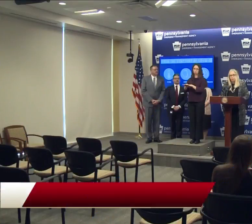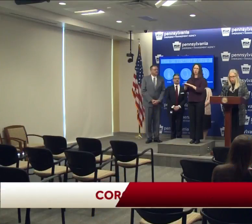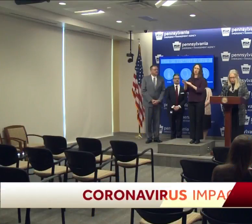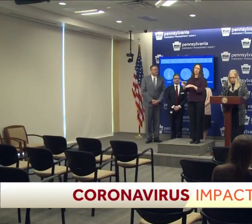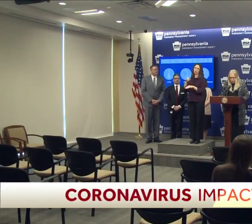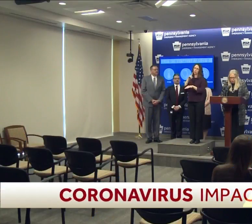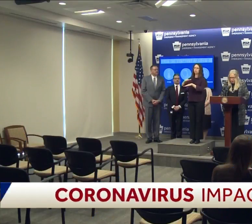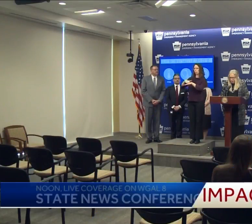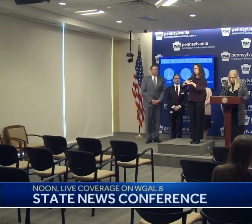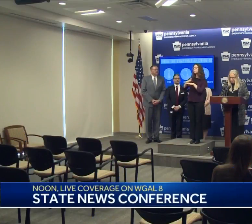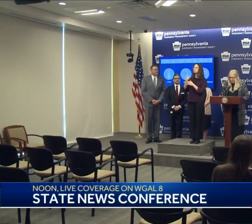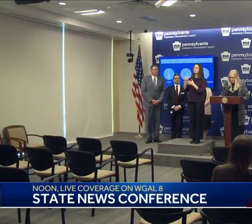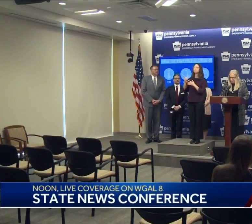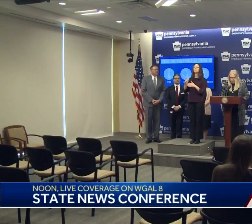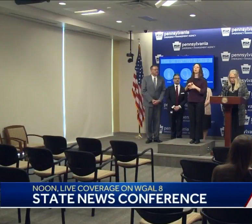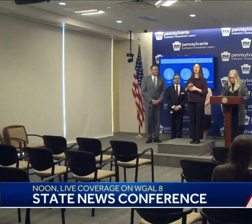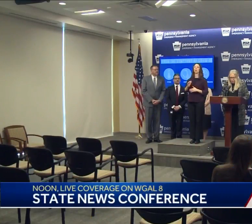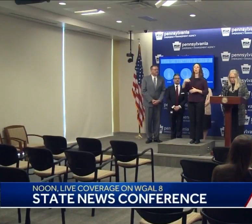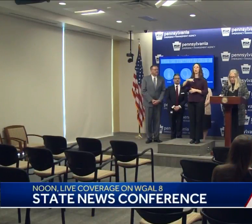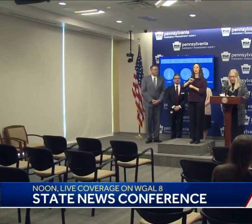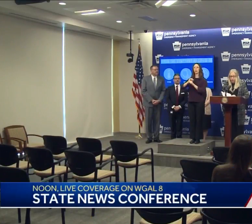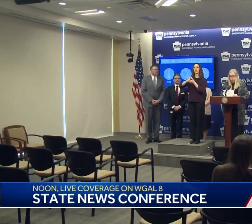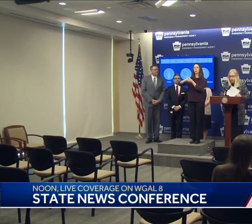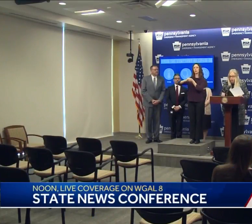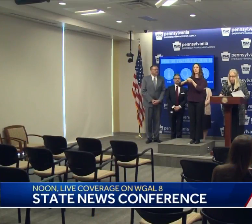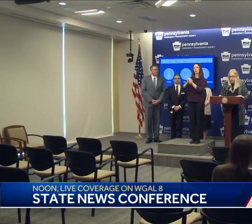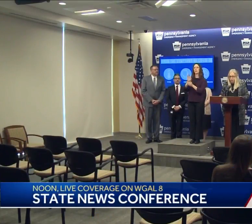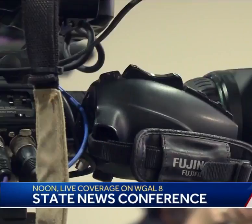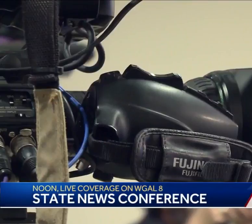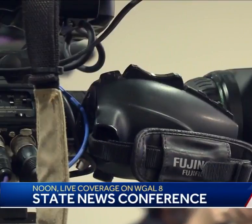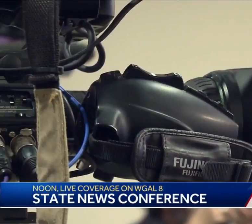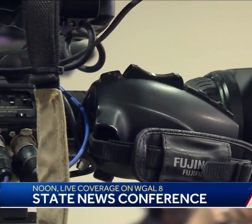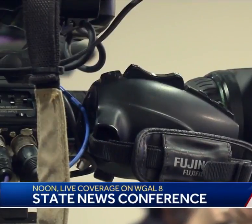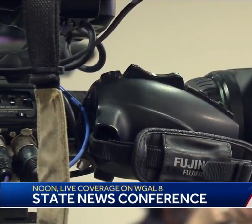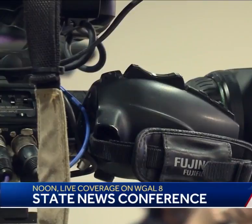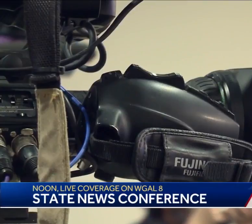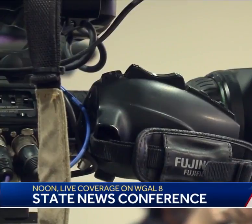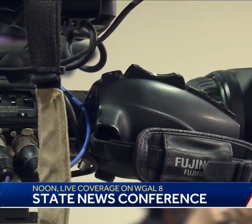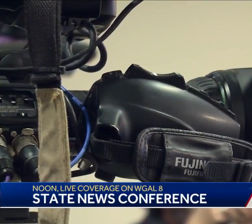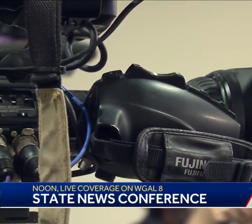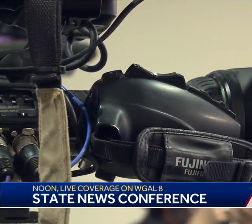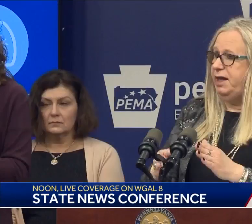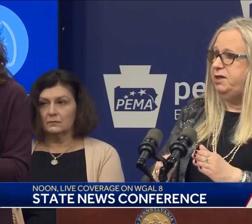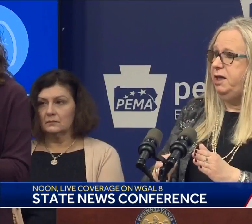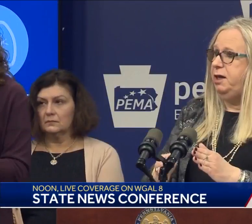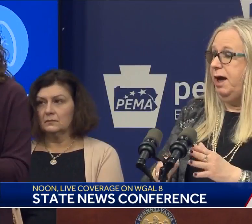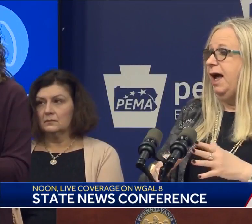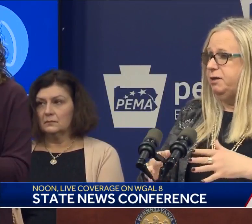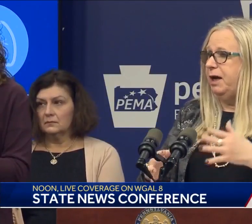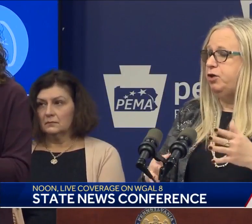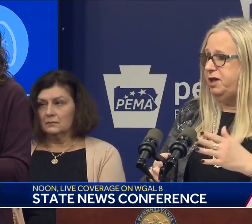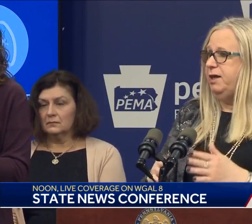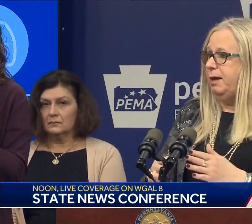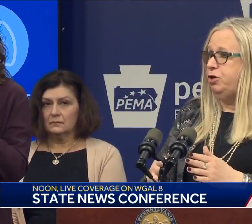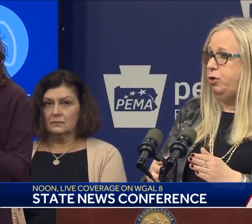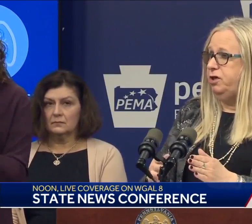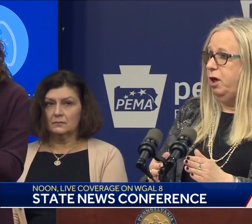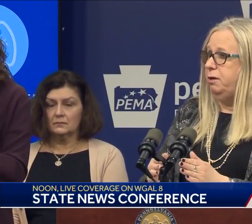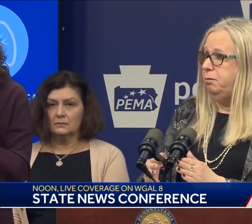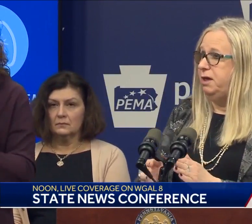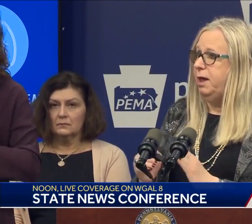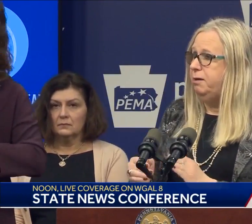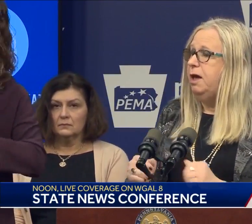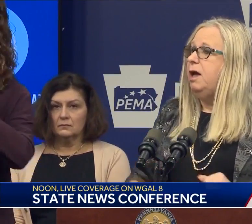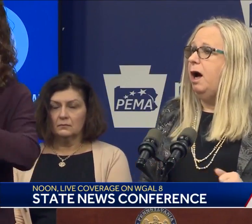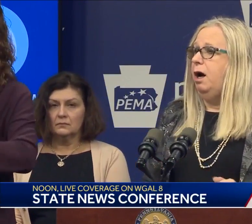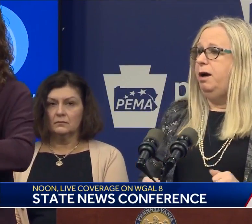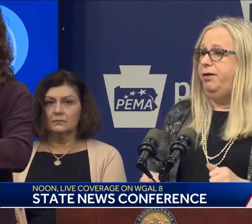Also expecting an update from Governor Tom Wolfe and Secretary of Health Dr. Rachel Levine today. They anticipate more people will get sick with coronavirus